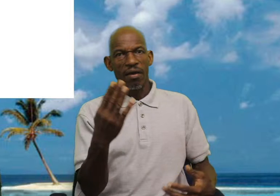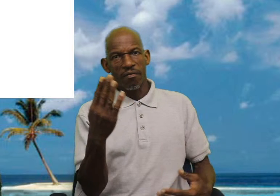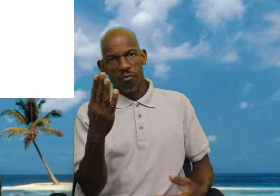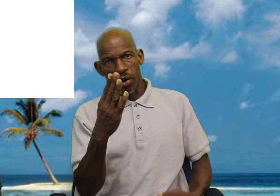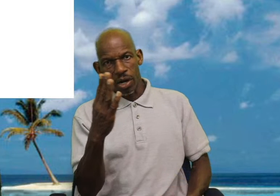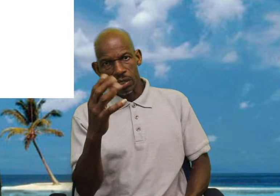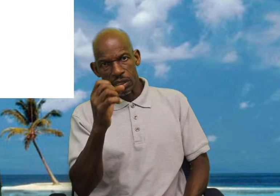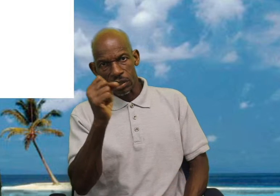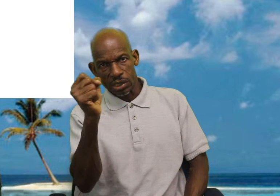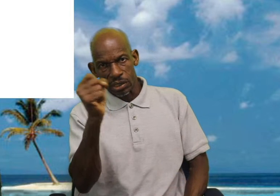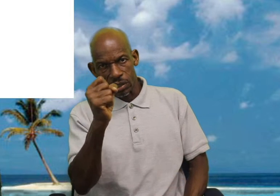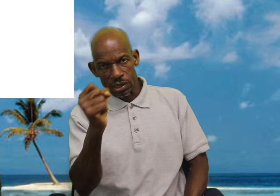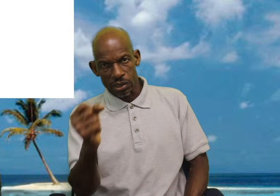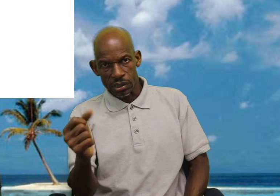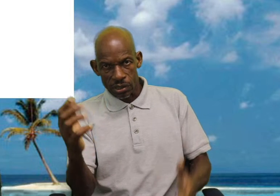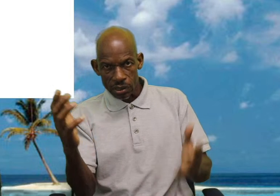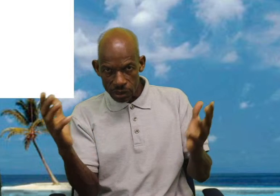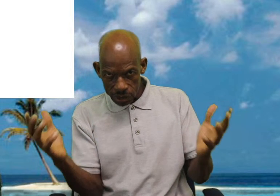a